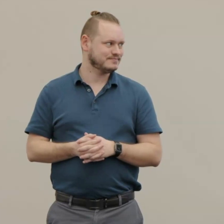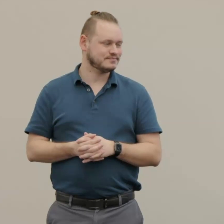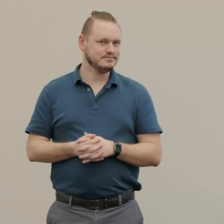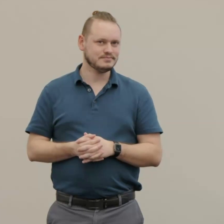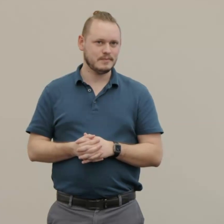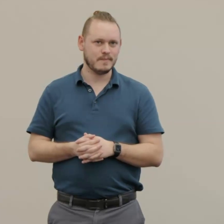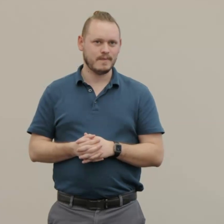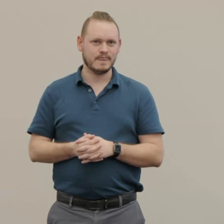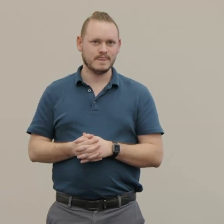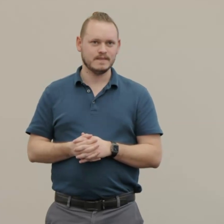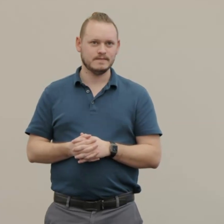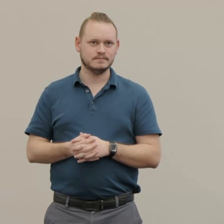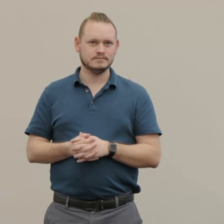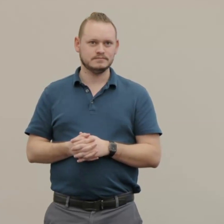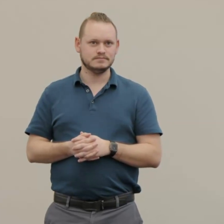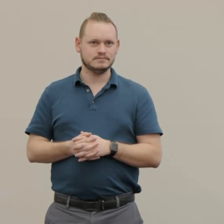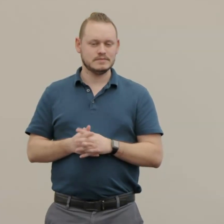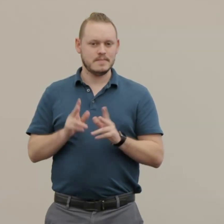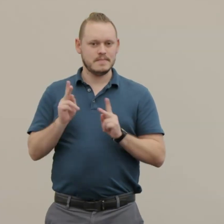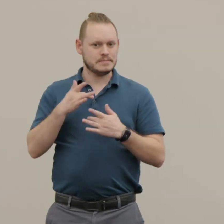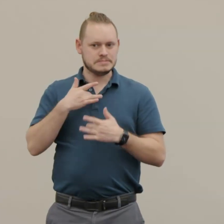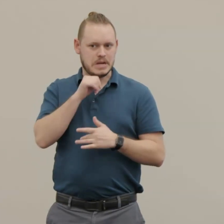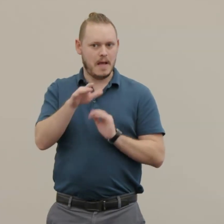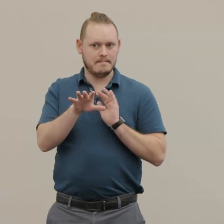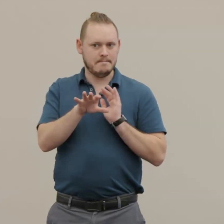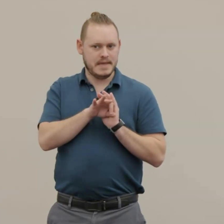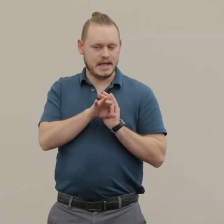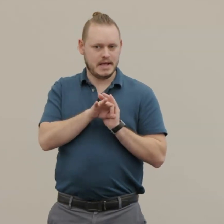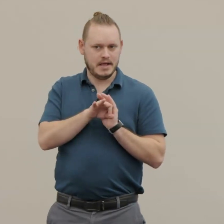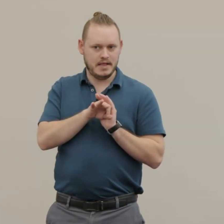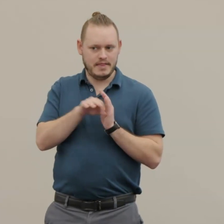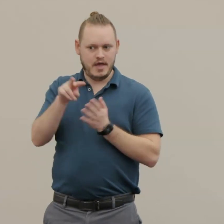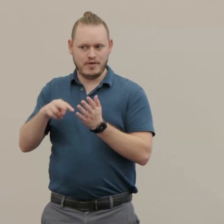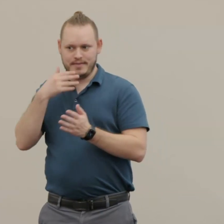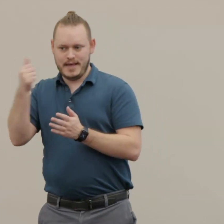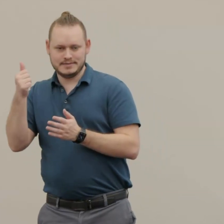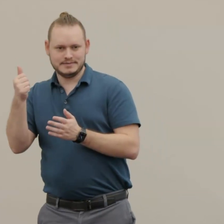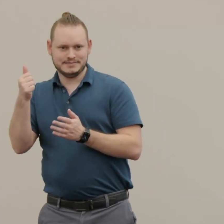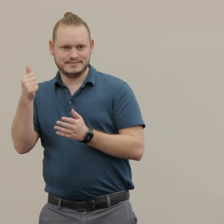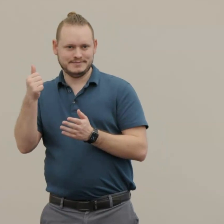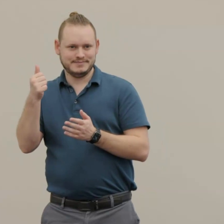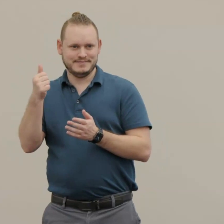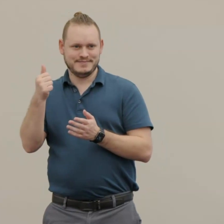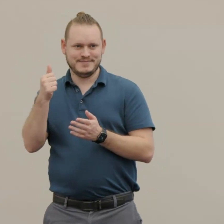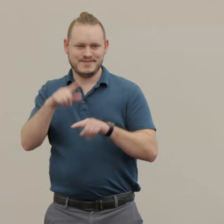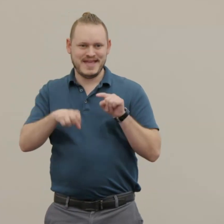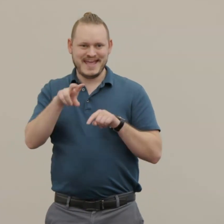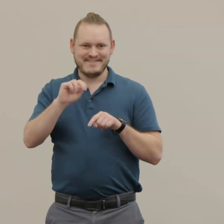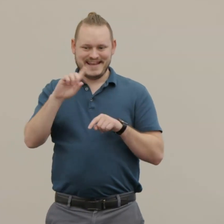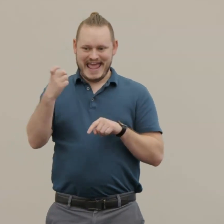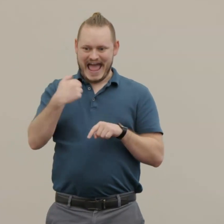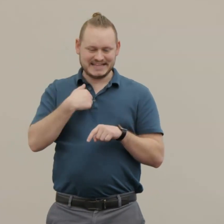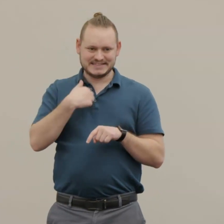People do not usually pick the font that they read the best with. You can't even ask